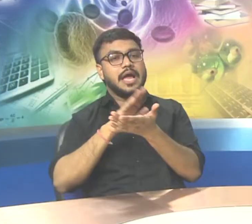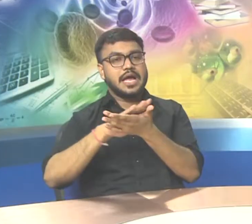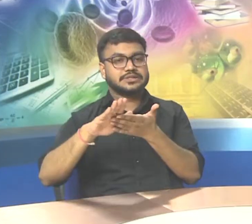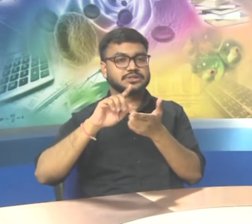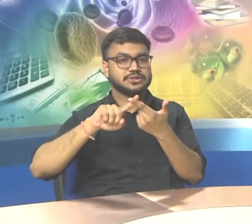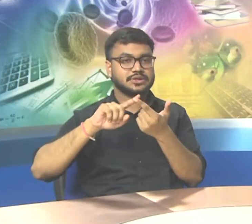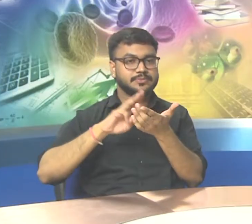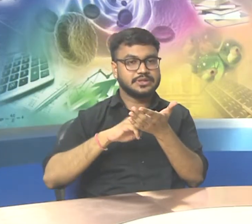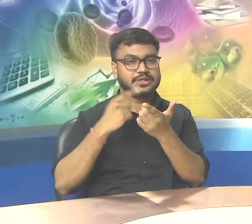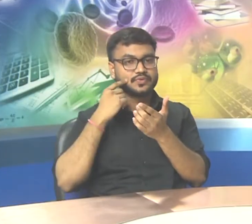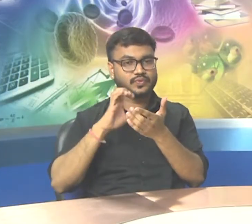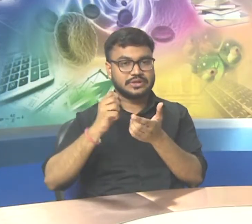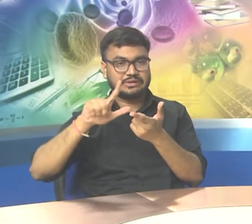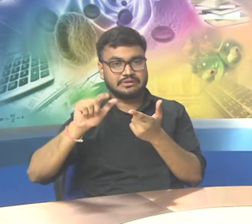be digested by